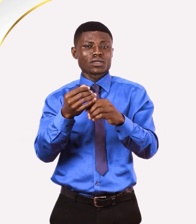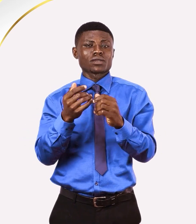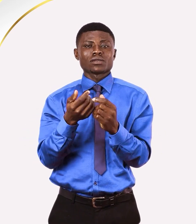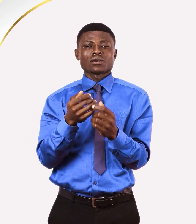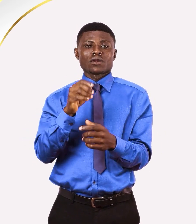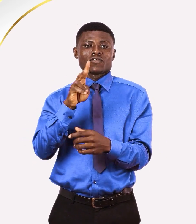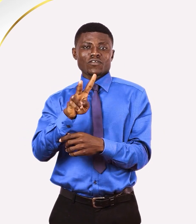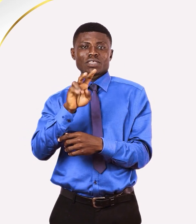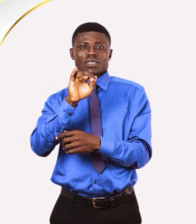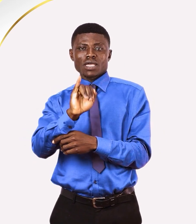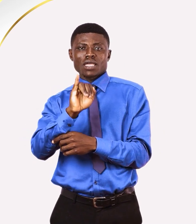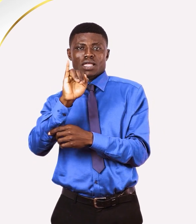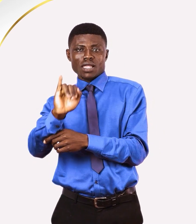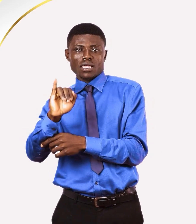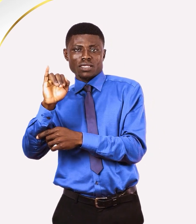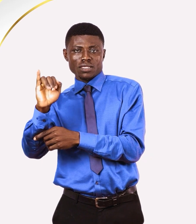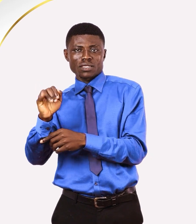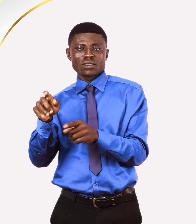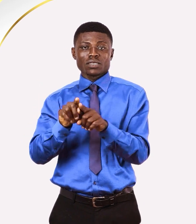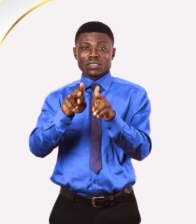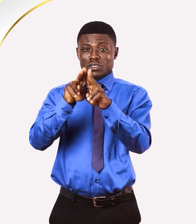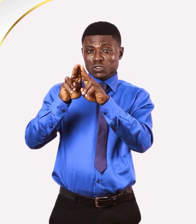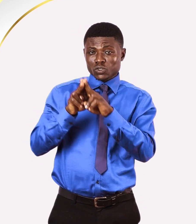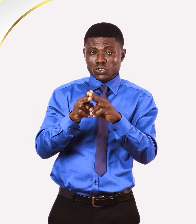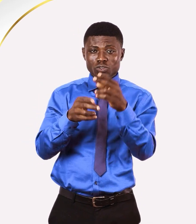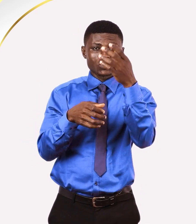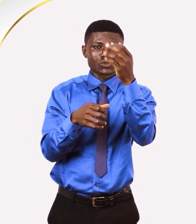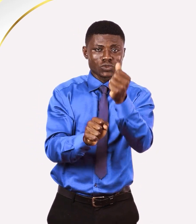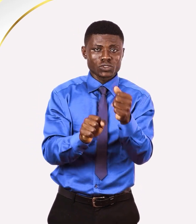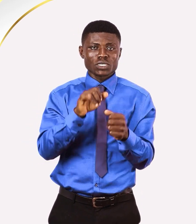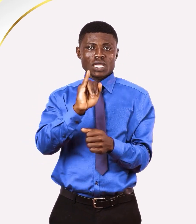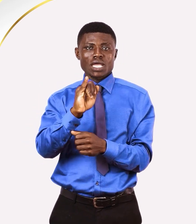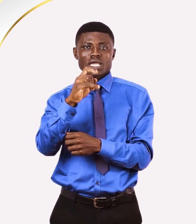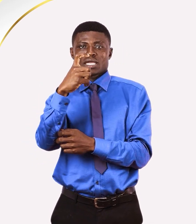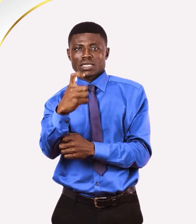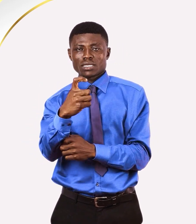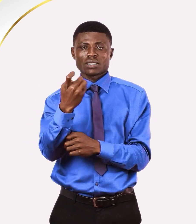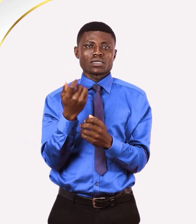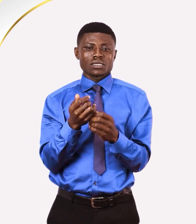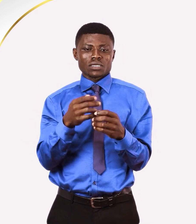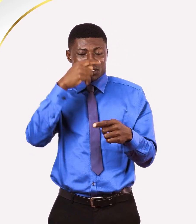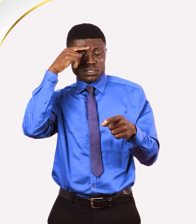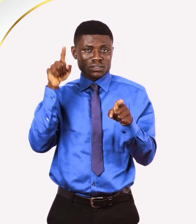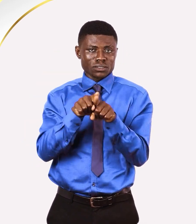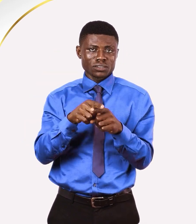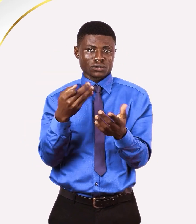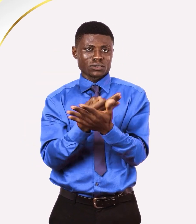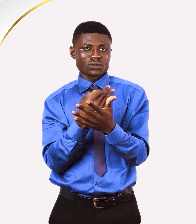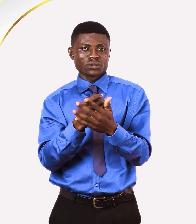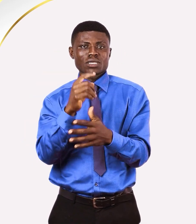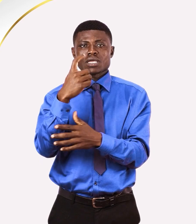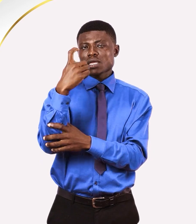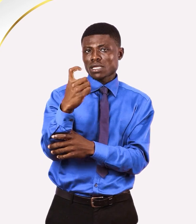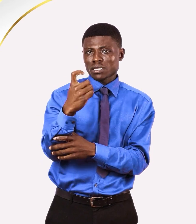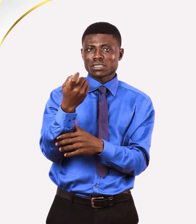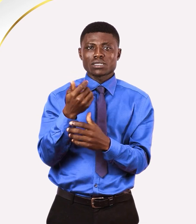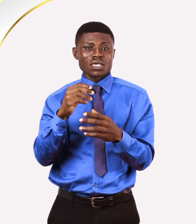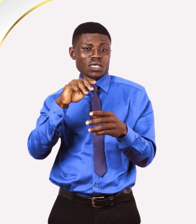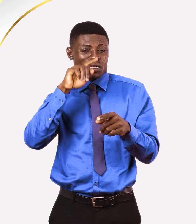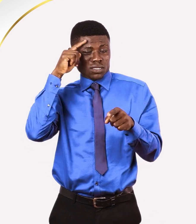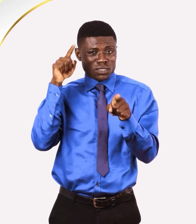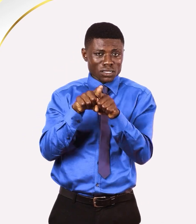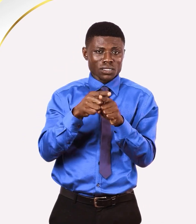advisors. VIII. Unit trusts. IX. Mutual funds. X.